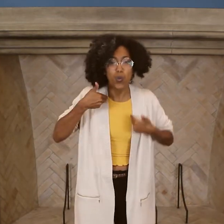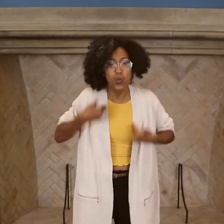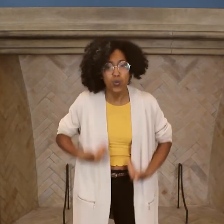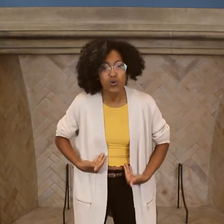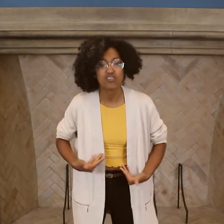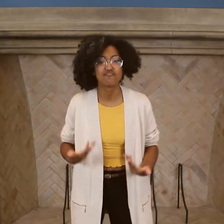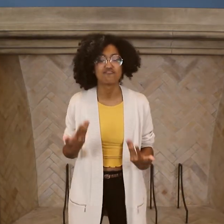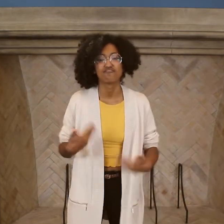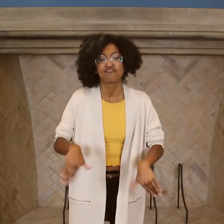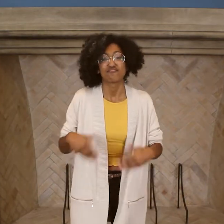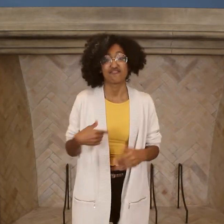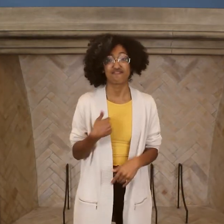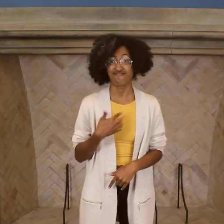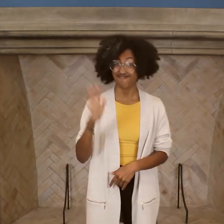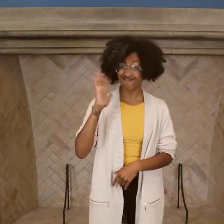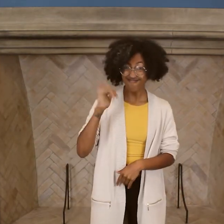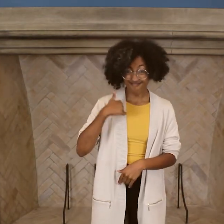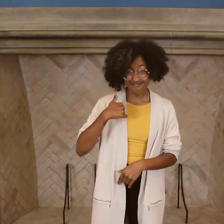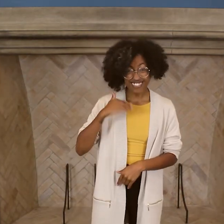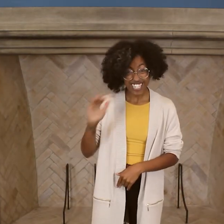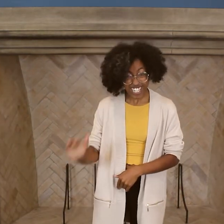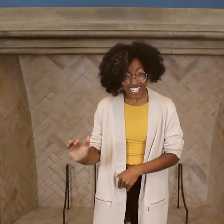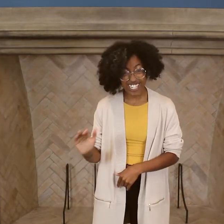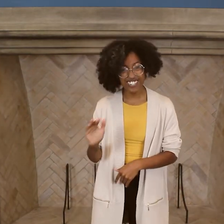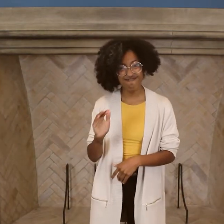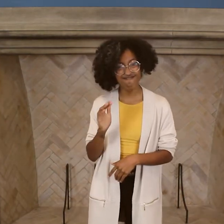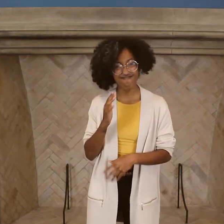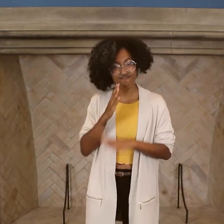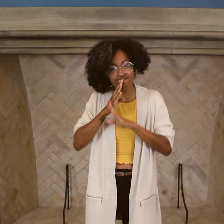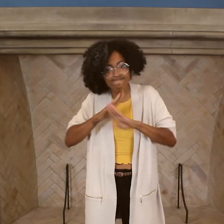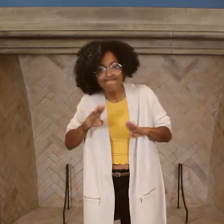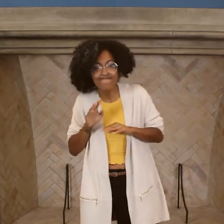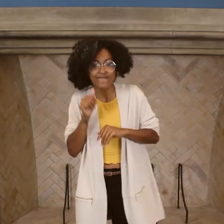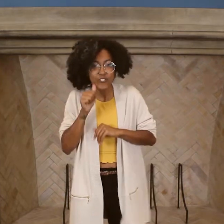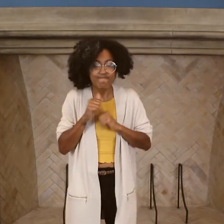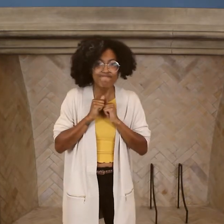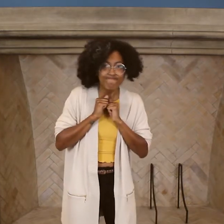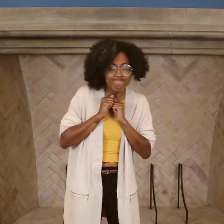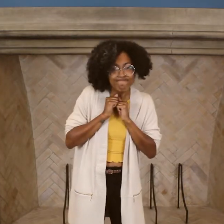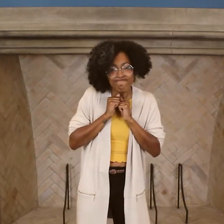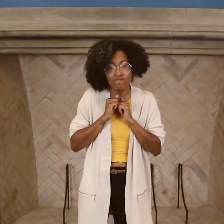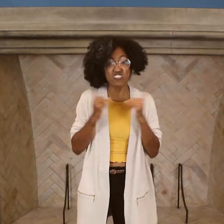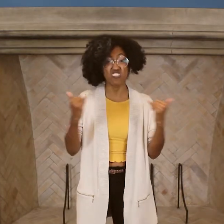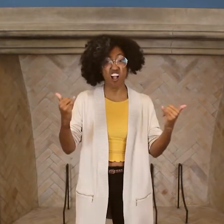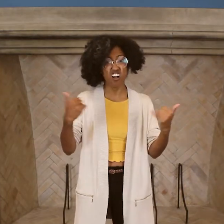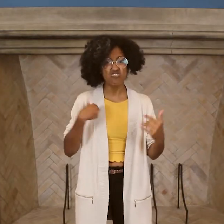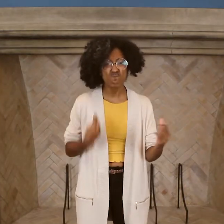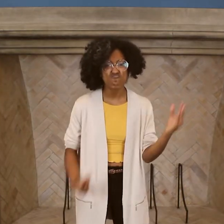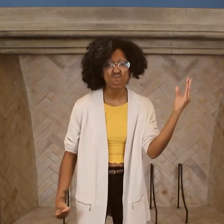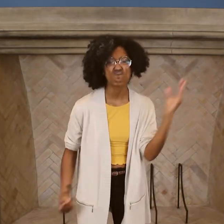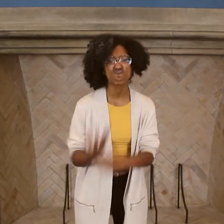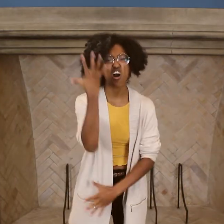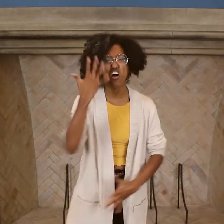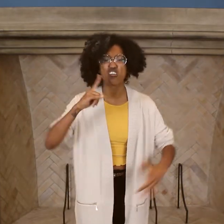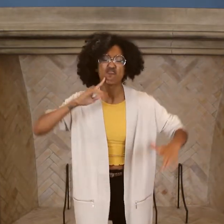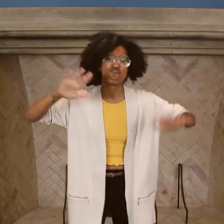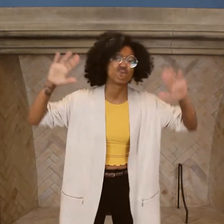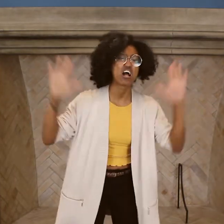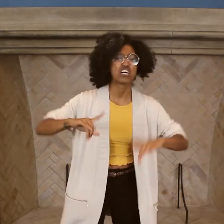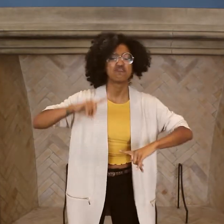myself and to find out who I was as a person. Back then, when I was little, I was a quiet little girl. And